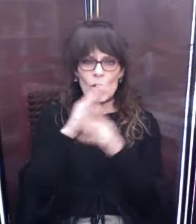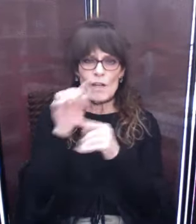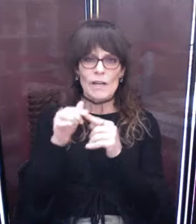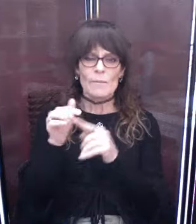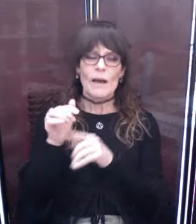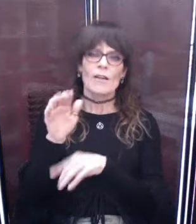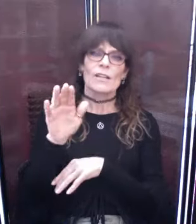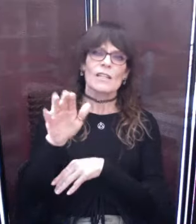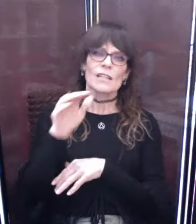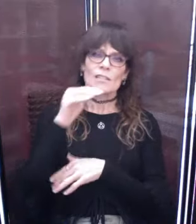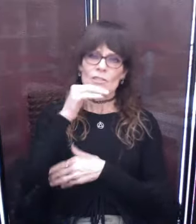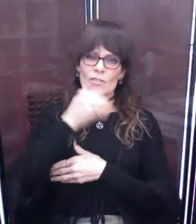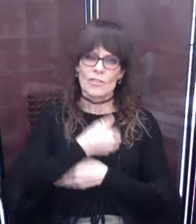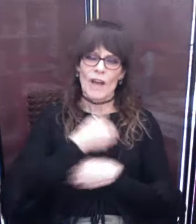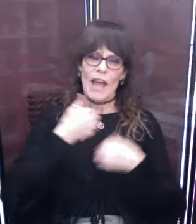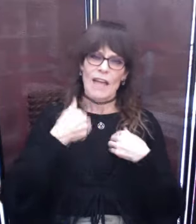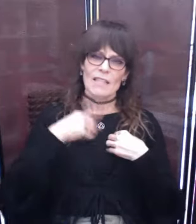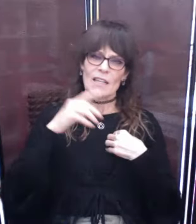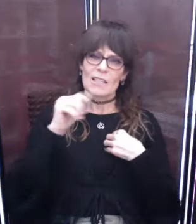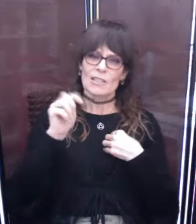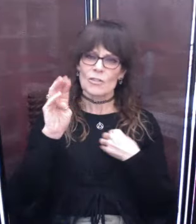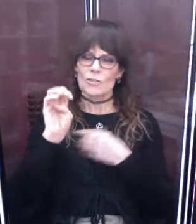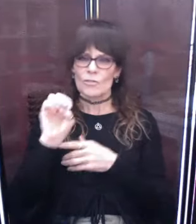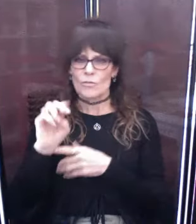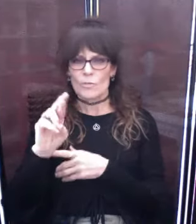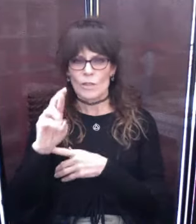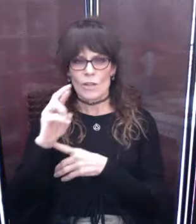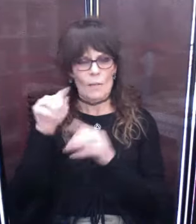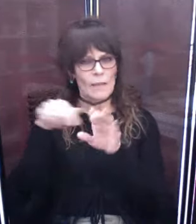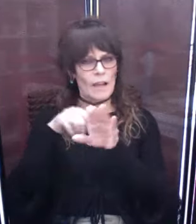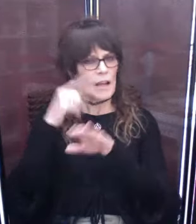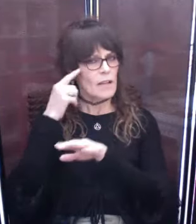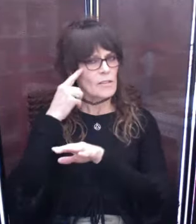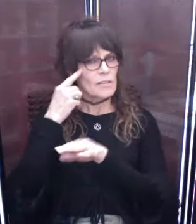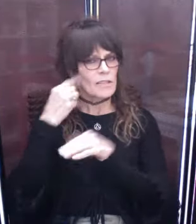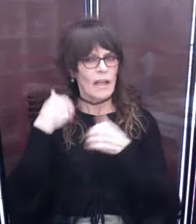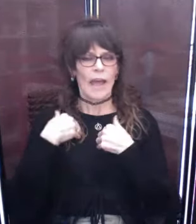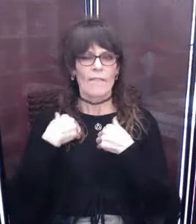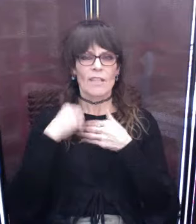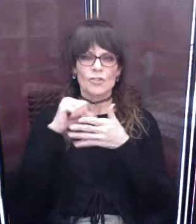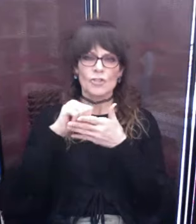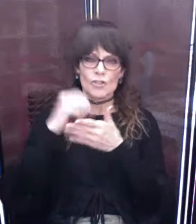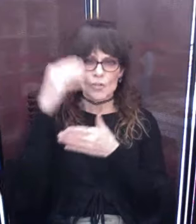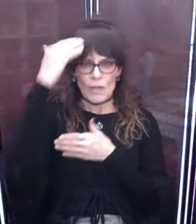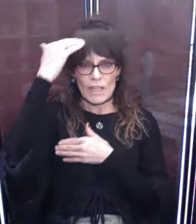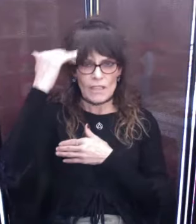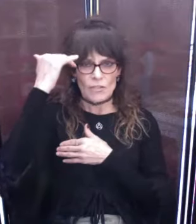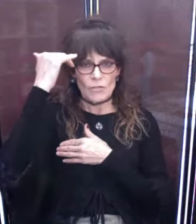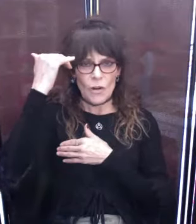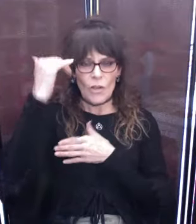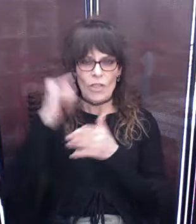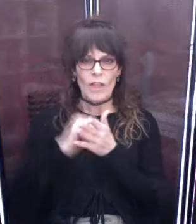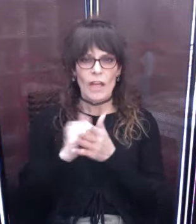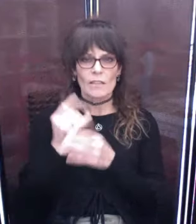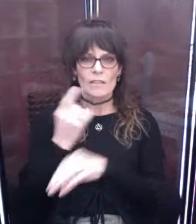tumor on her optic nerve and is having surgery inside her skull that day. And I made him worry also about his alcoholic son, who's out there